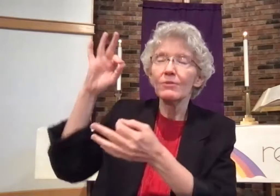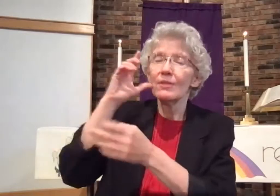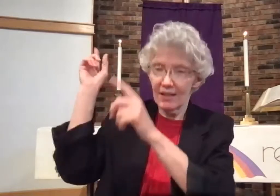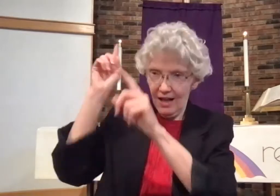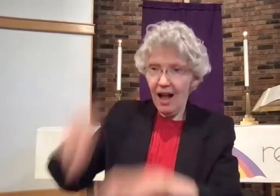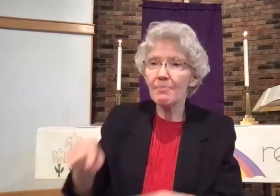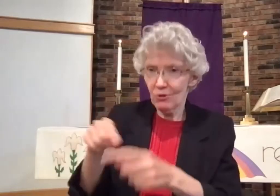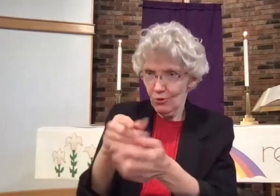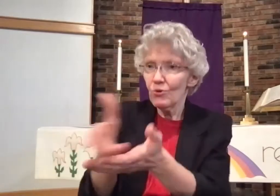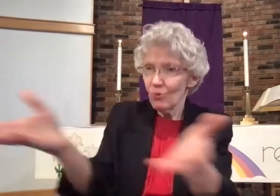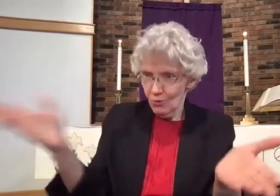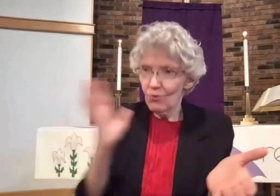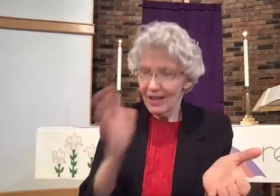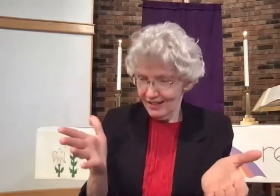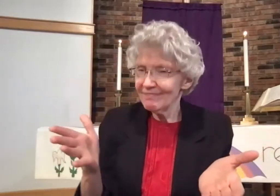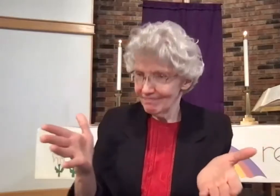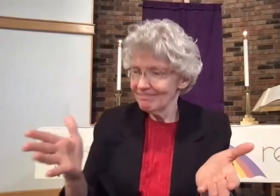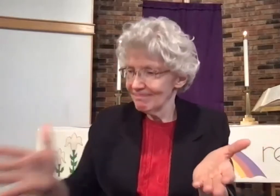continued to show himself to them and to others.